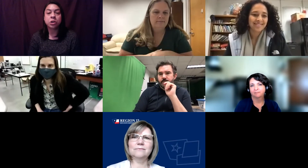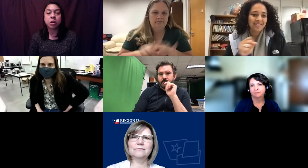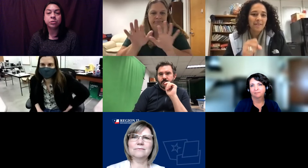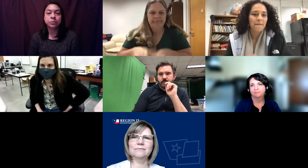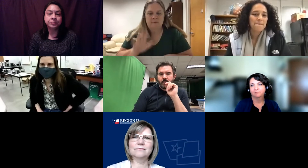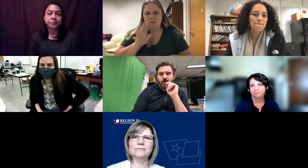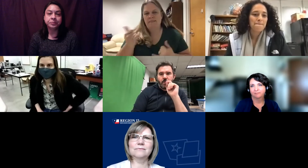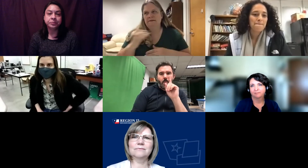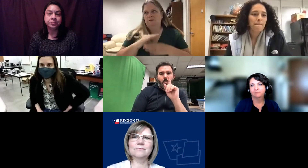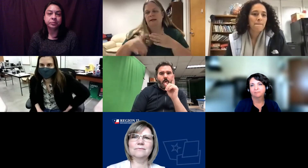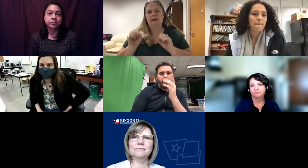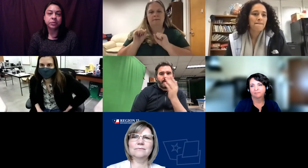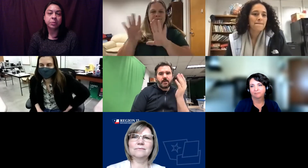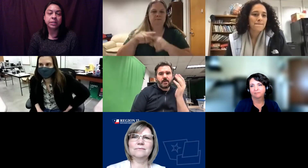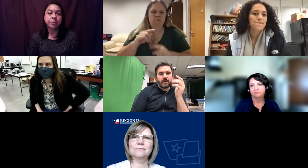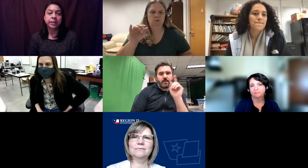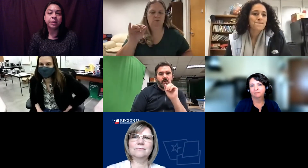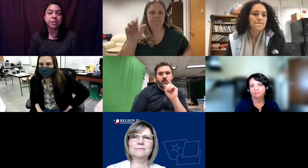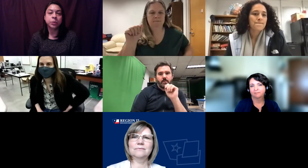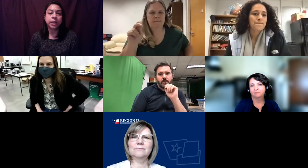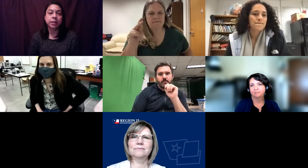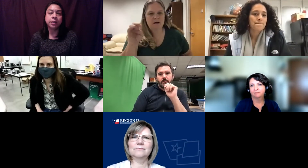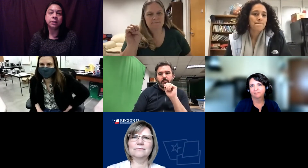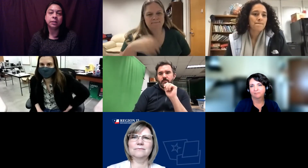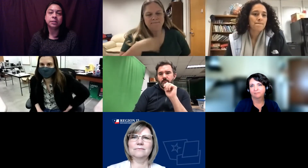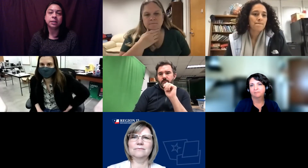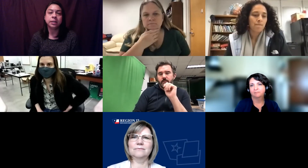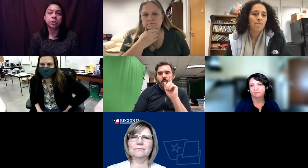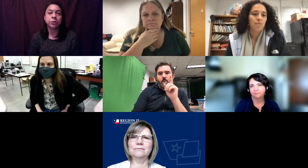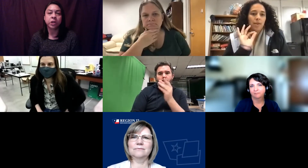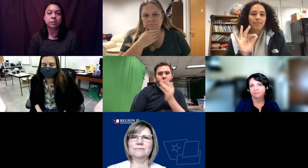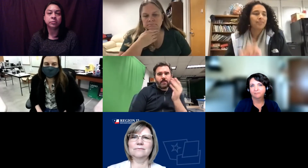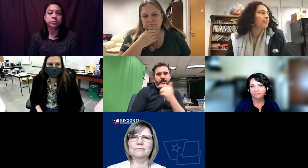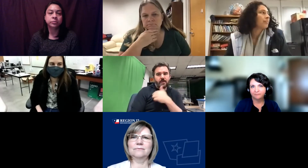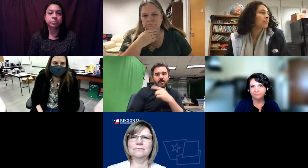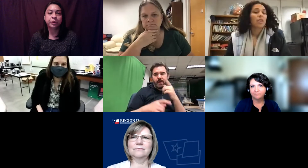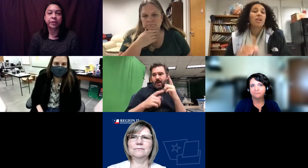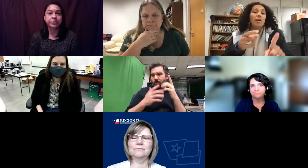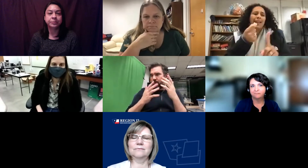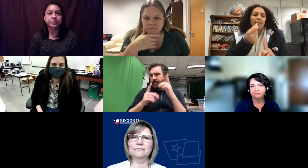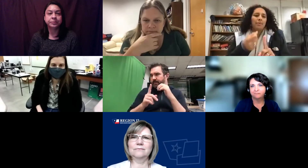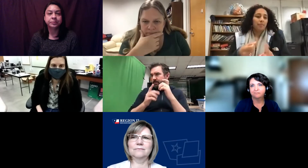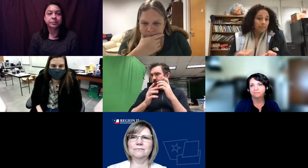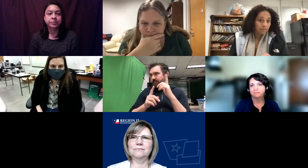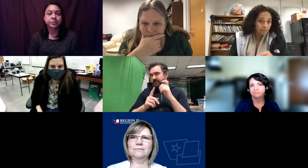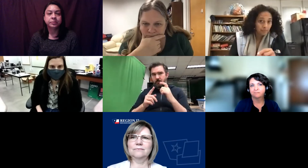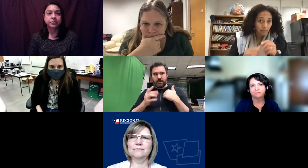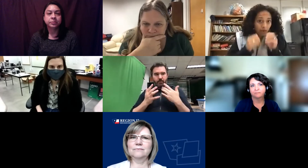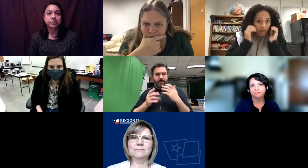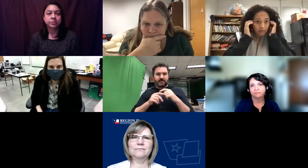Star article. I'll be typing that up this weekend and then sending it to Yvonne. Perfect.